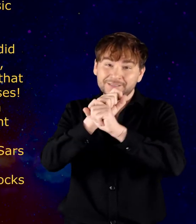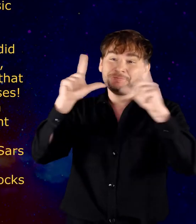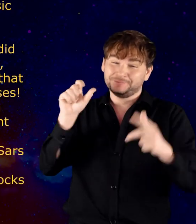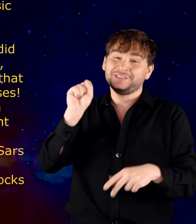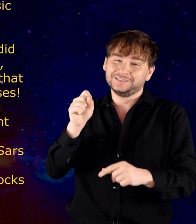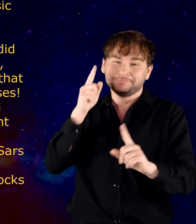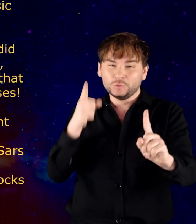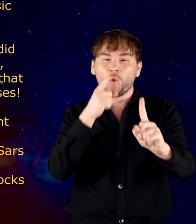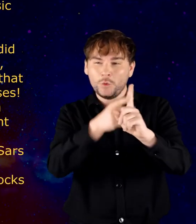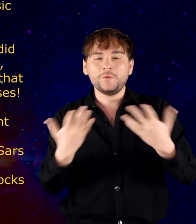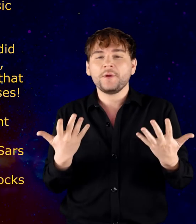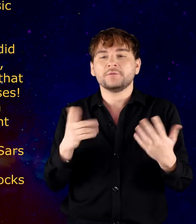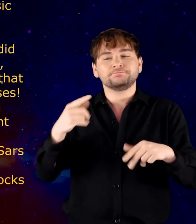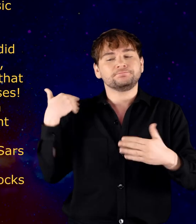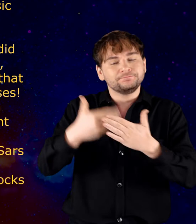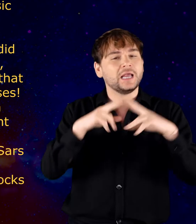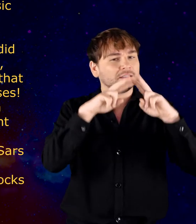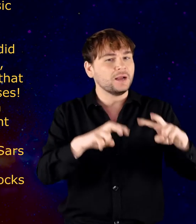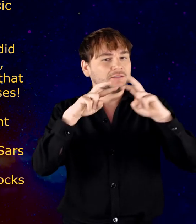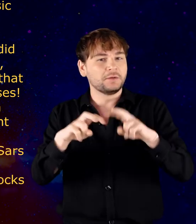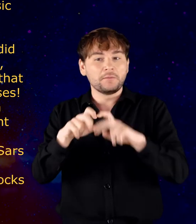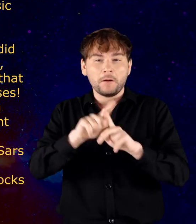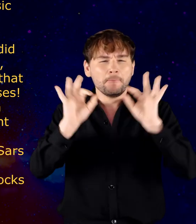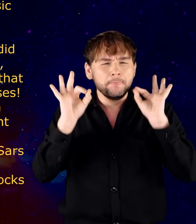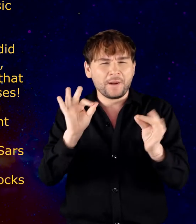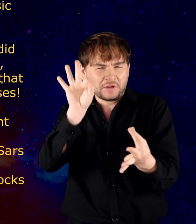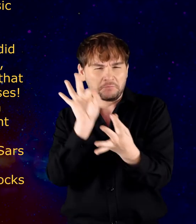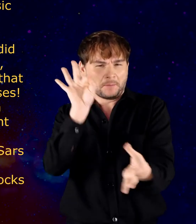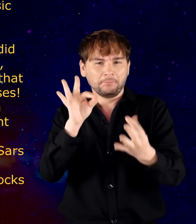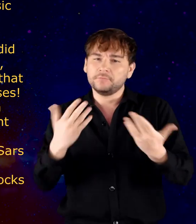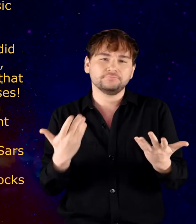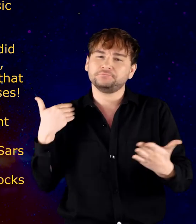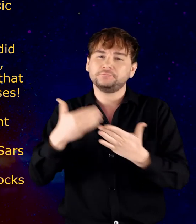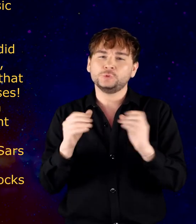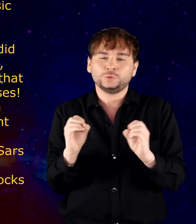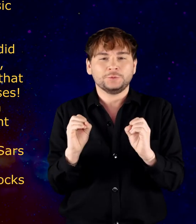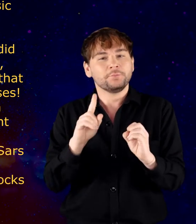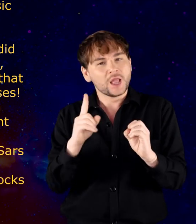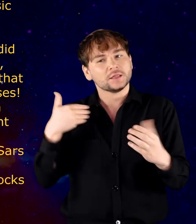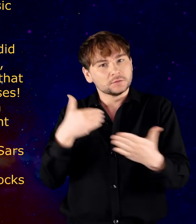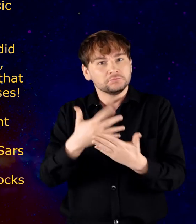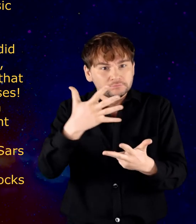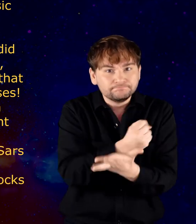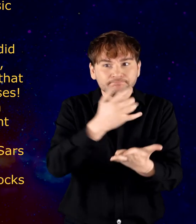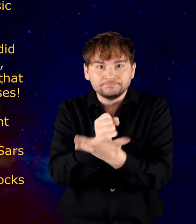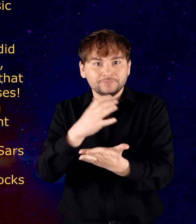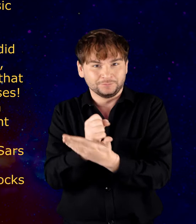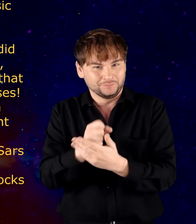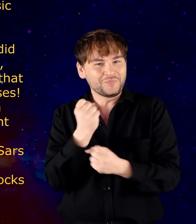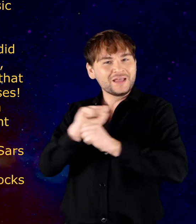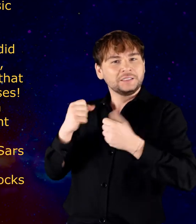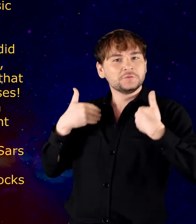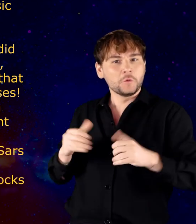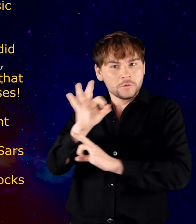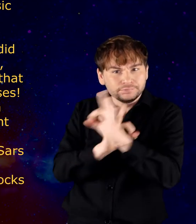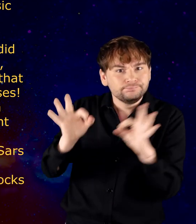But of course, in such an experiment, nothing is perfect. We did find such antibodies, and publish those.